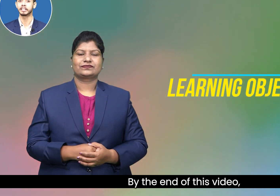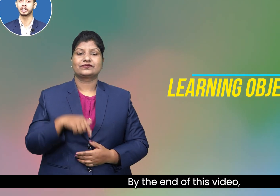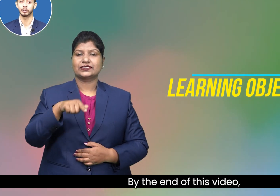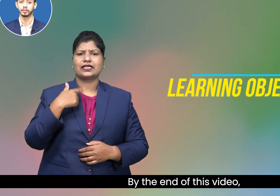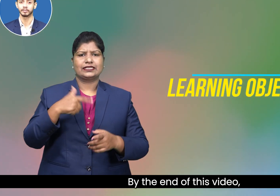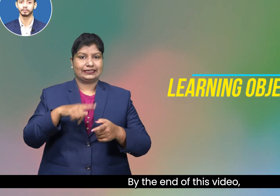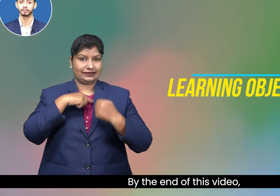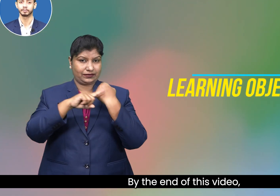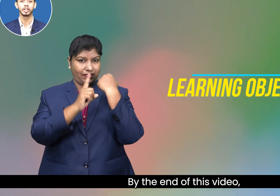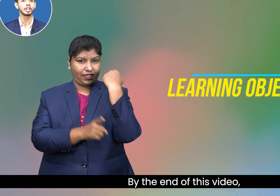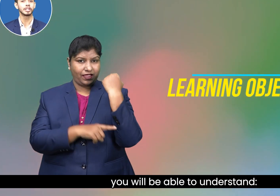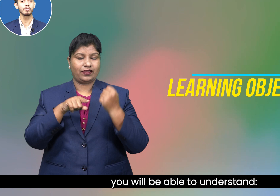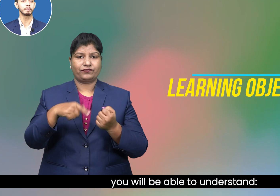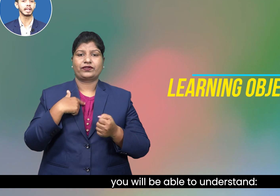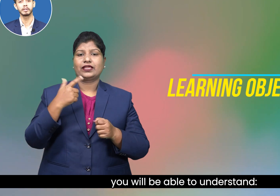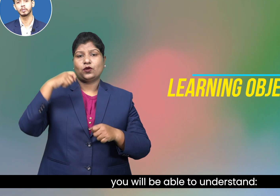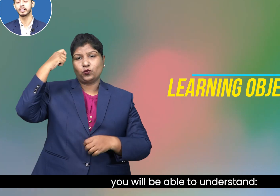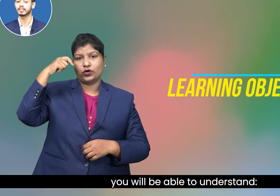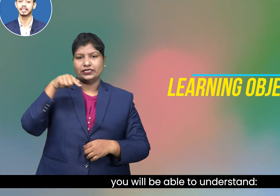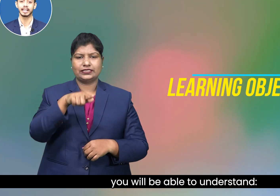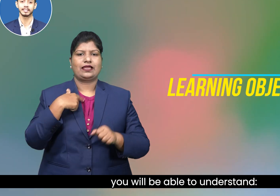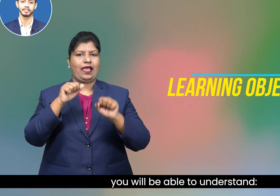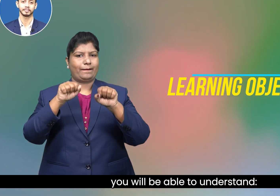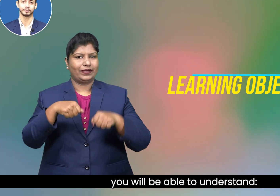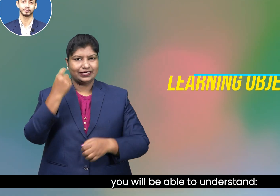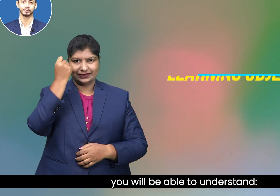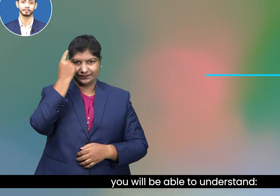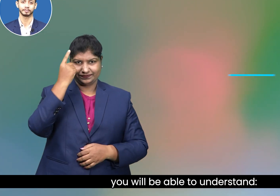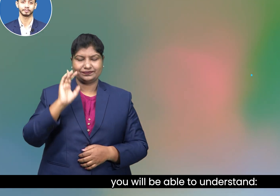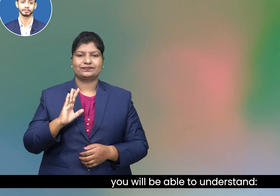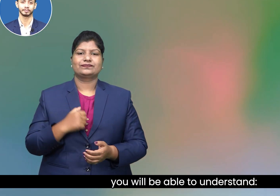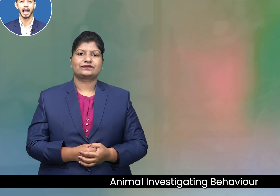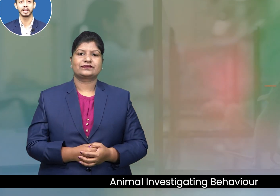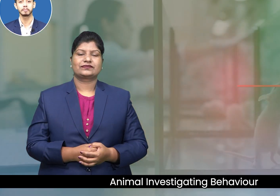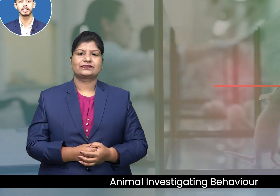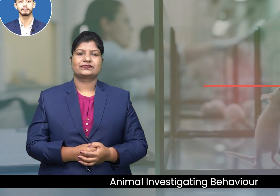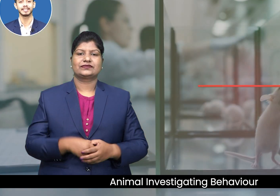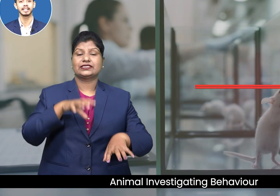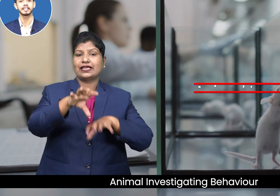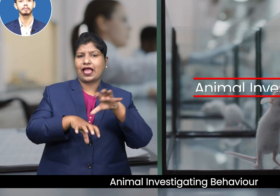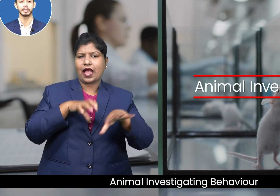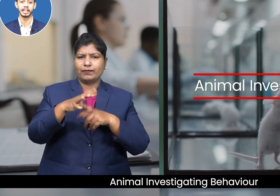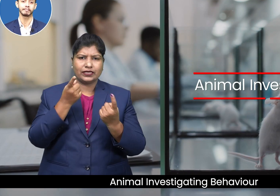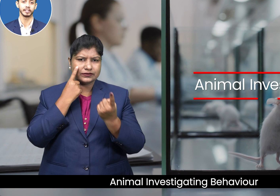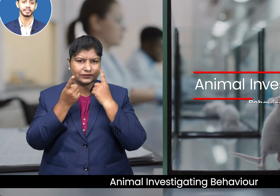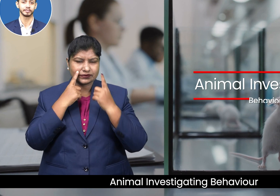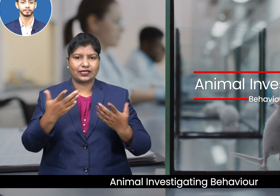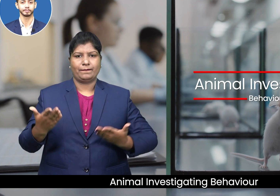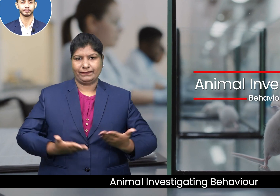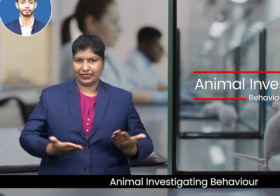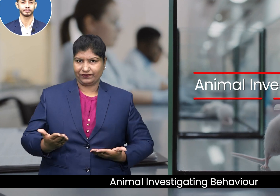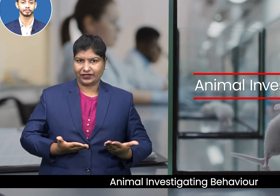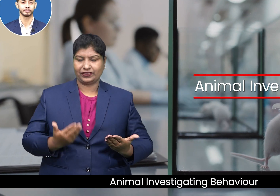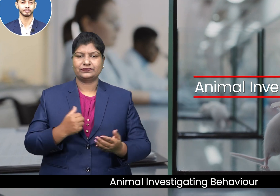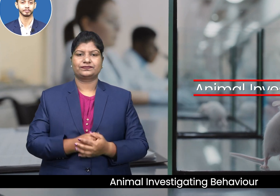this video, you will be able to understand animal investigating behavior,